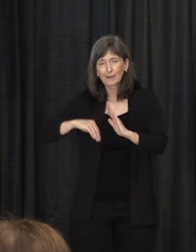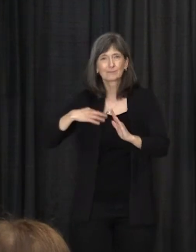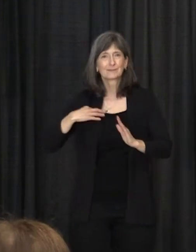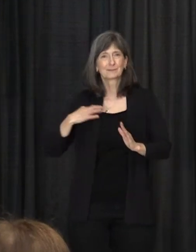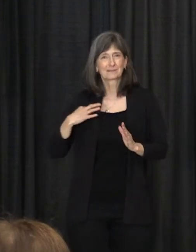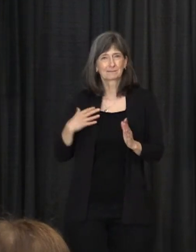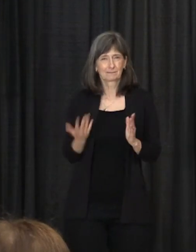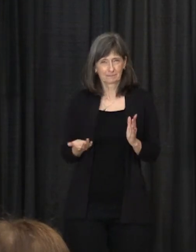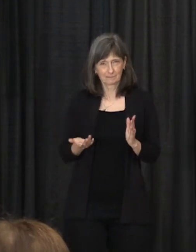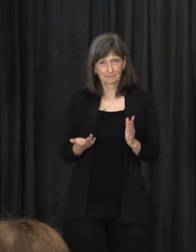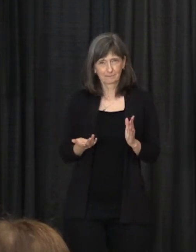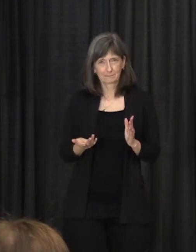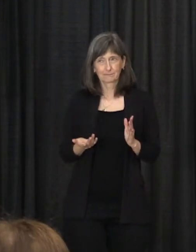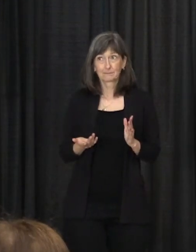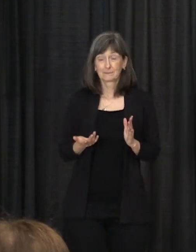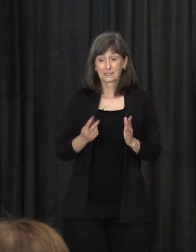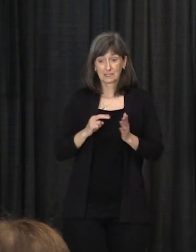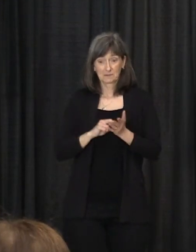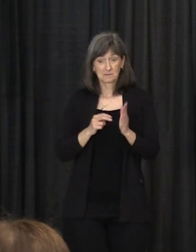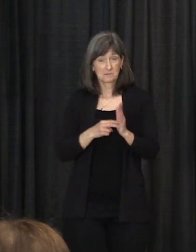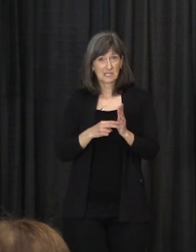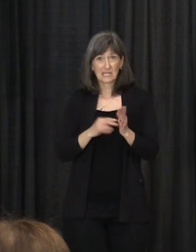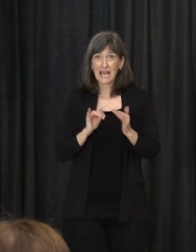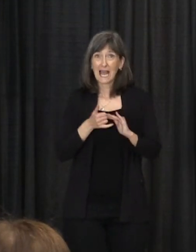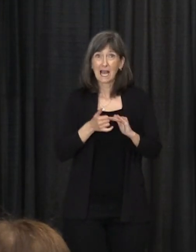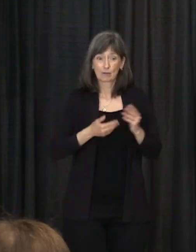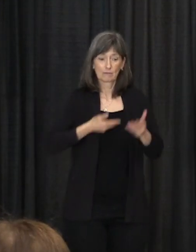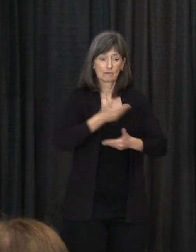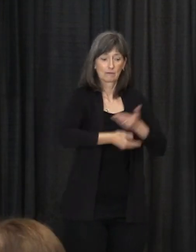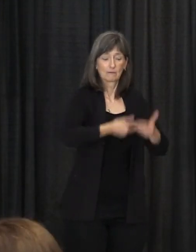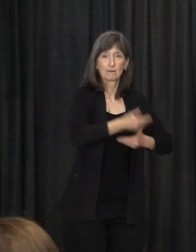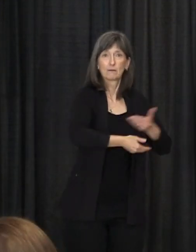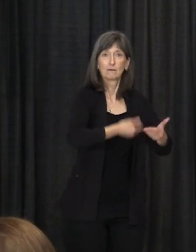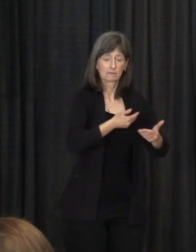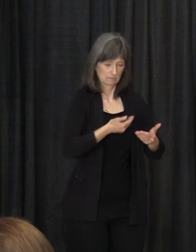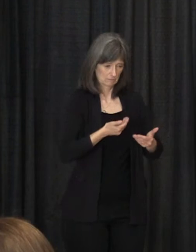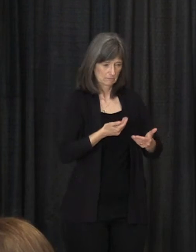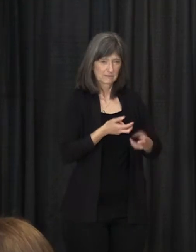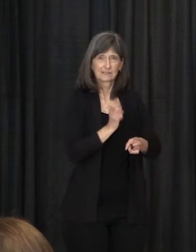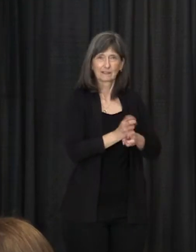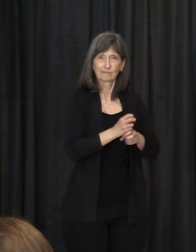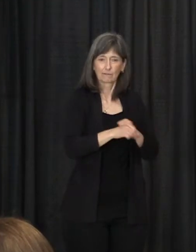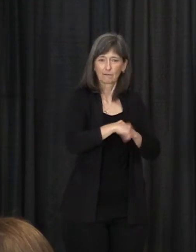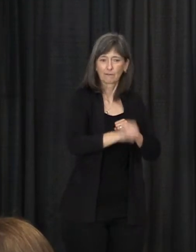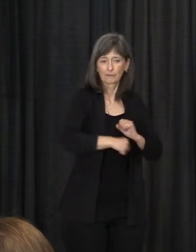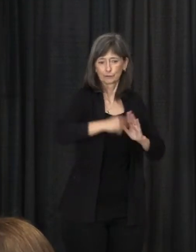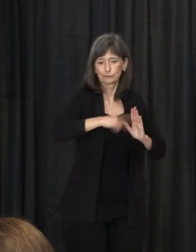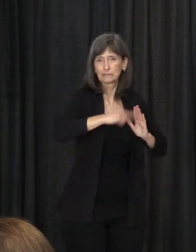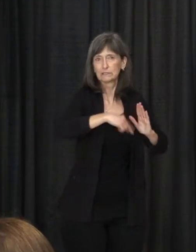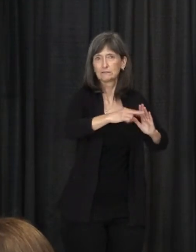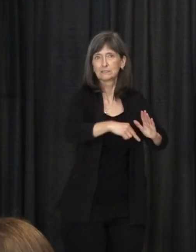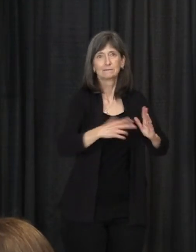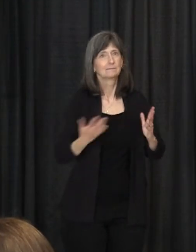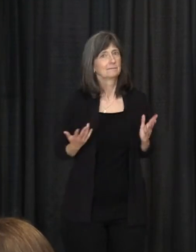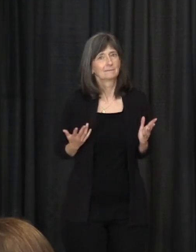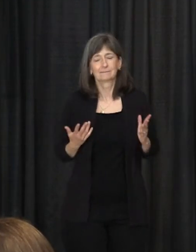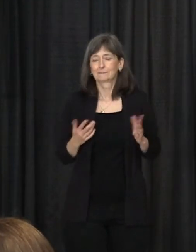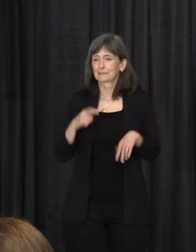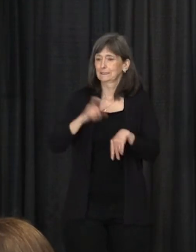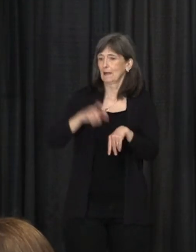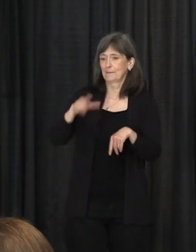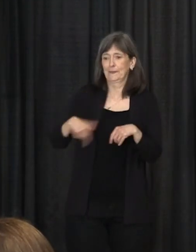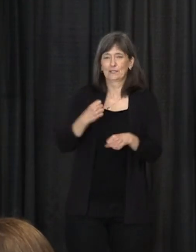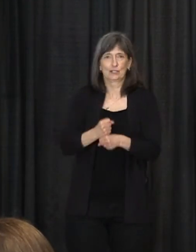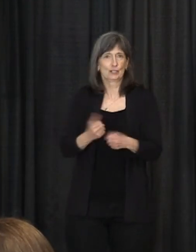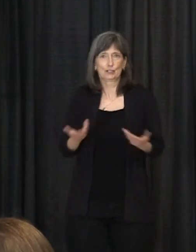paper application forms, which made processing times longer and more difficult. Well, that's not the 21st century, not the 21st century,